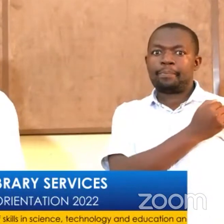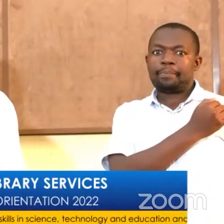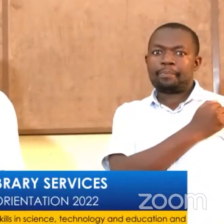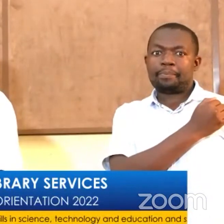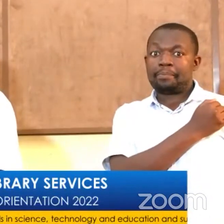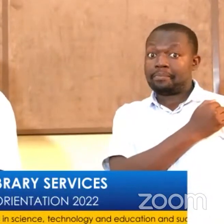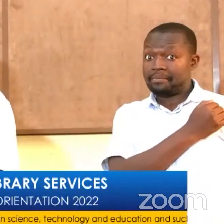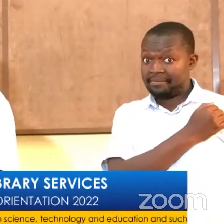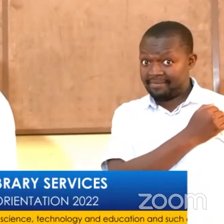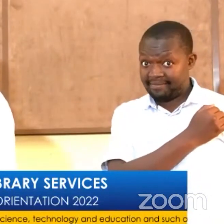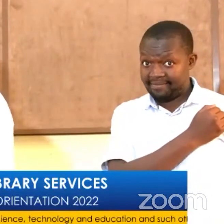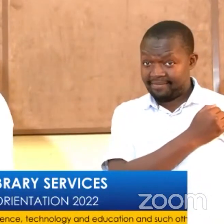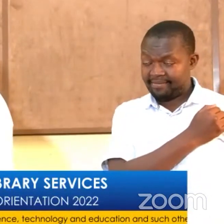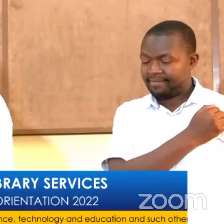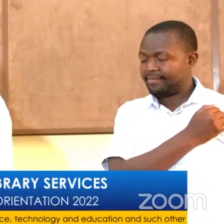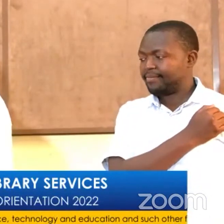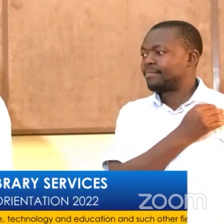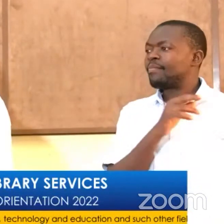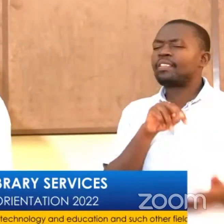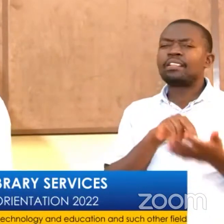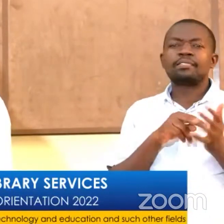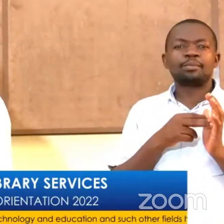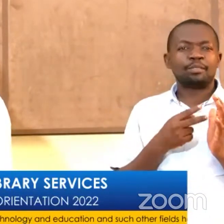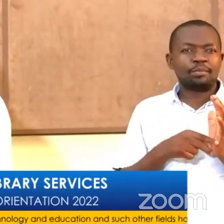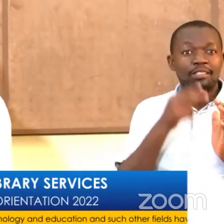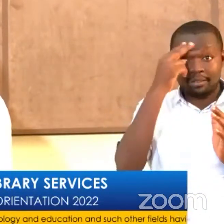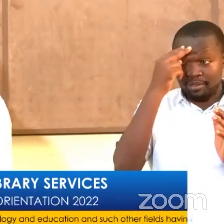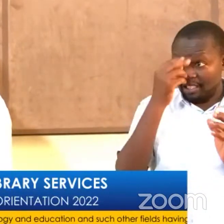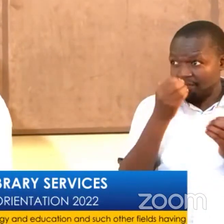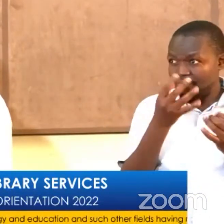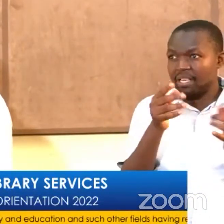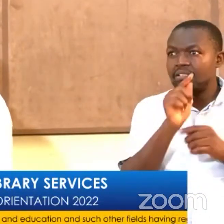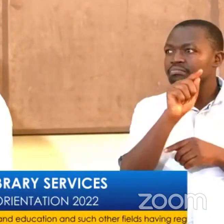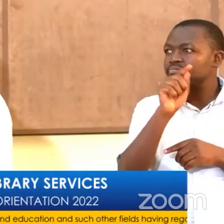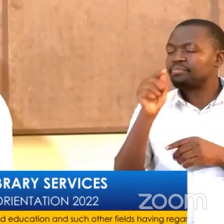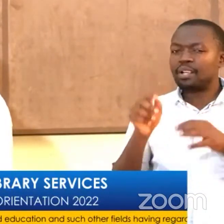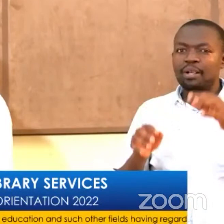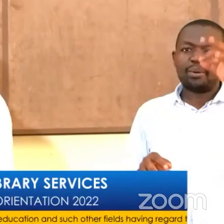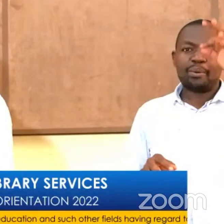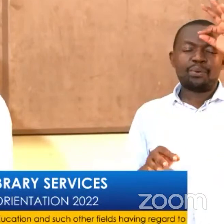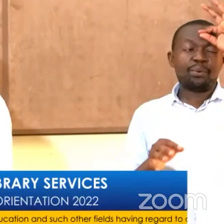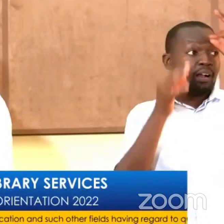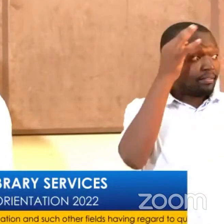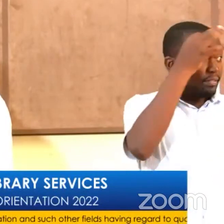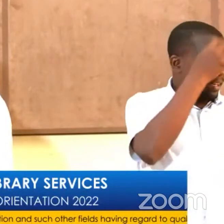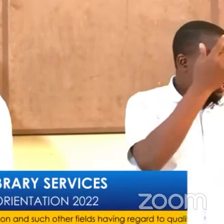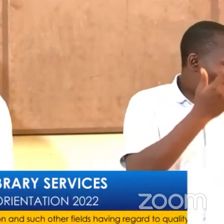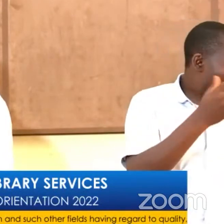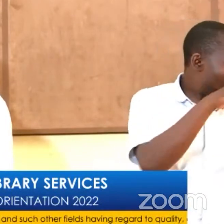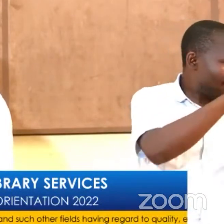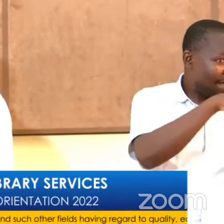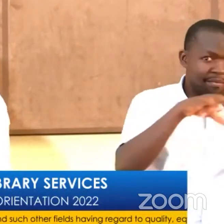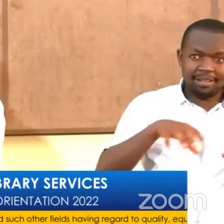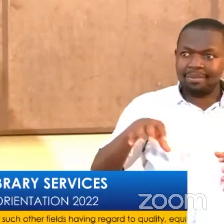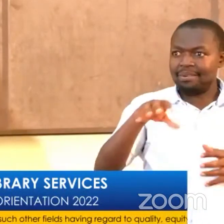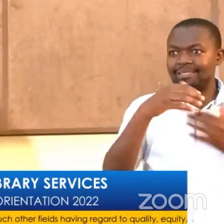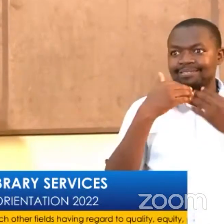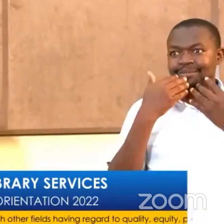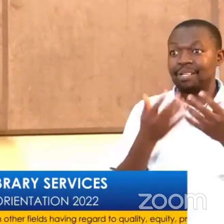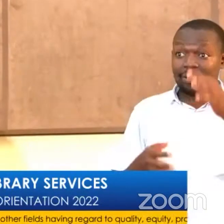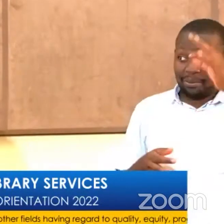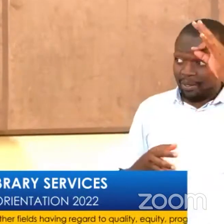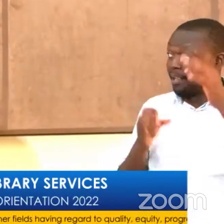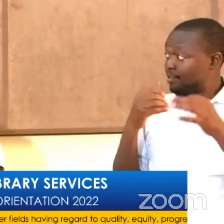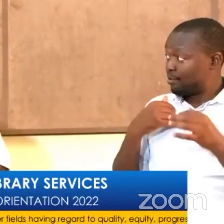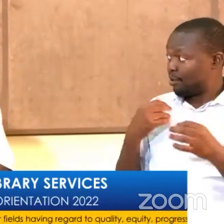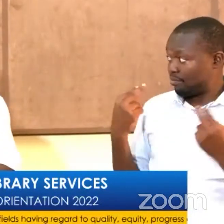Okay, that means there are students who don't know their faculties rightly up to now. So the